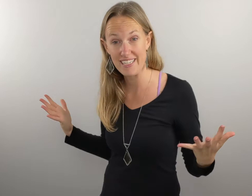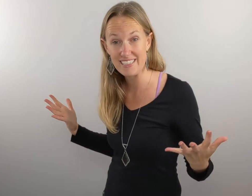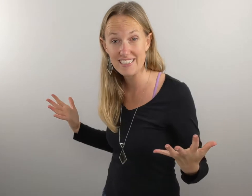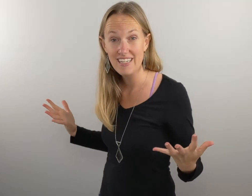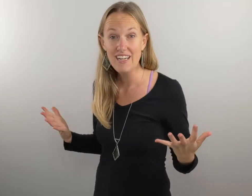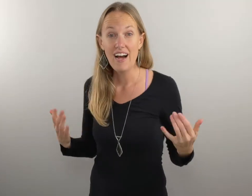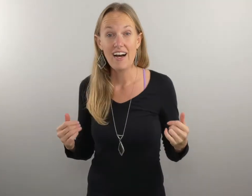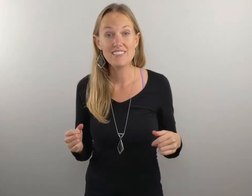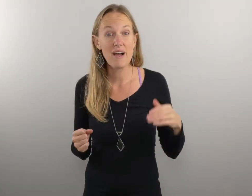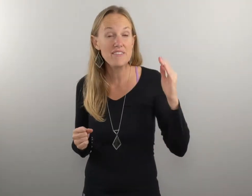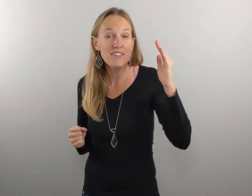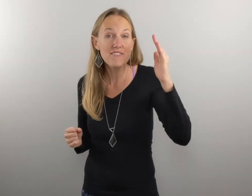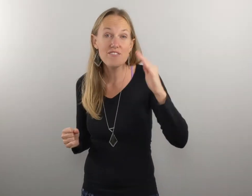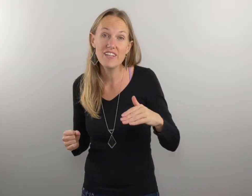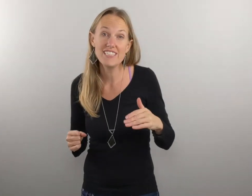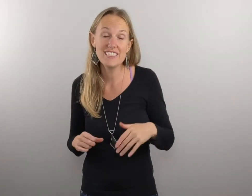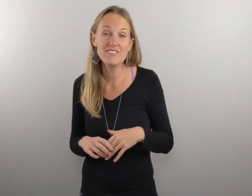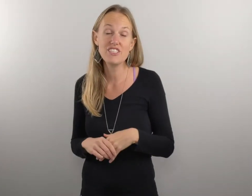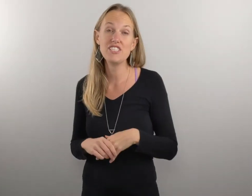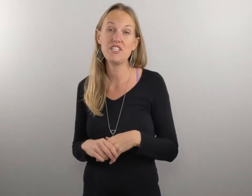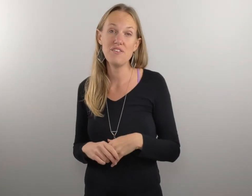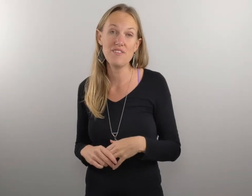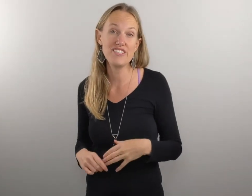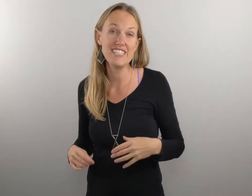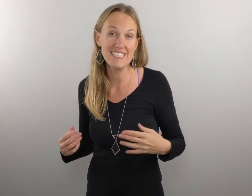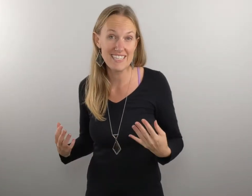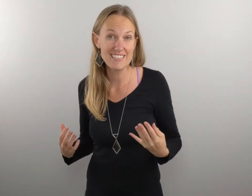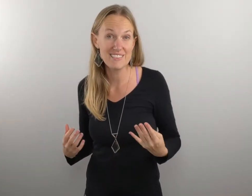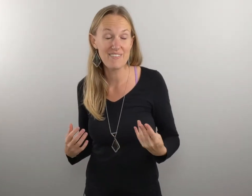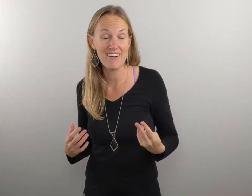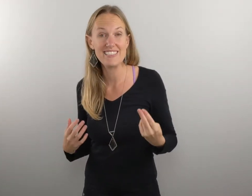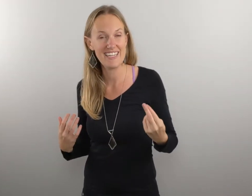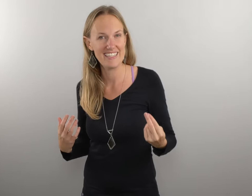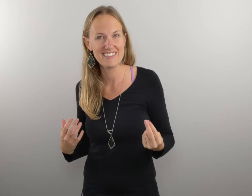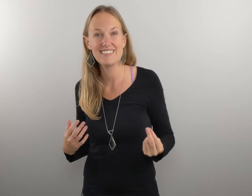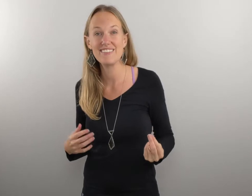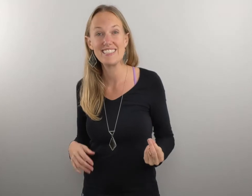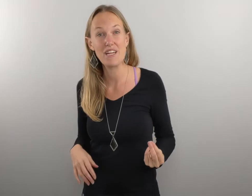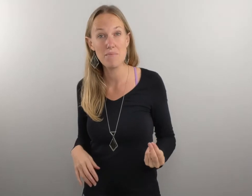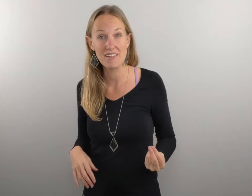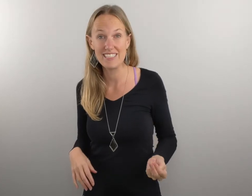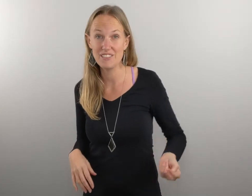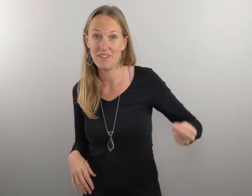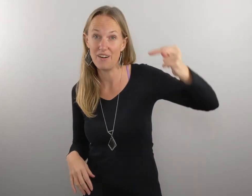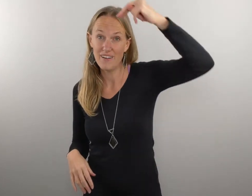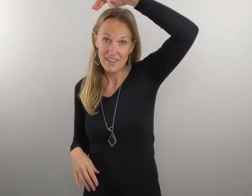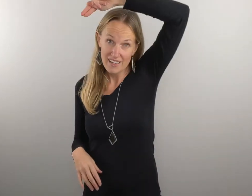bridge. So after it finishes verse 2, the first thing it says or sings is once again, Mary, did you know? Okay,